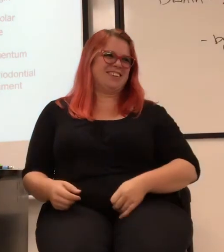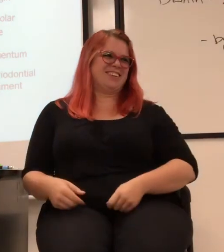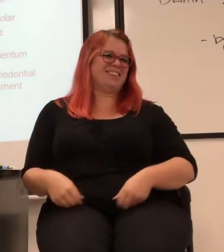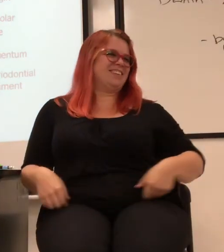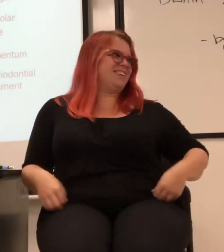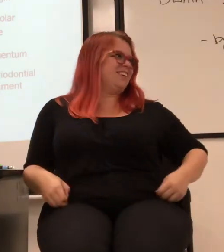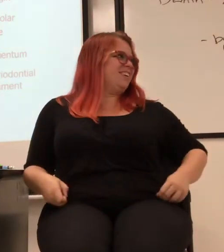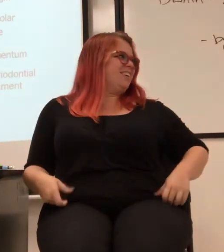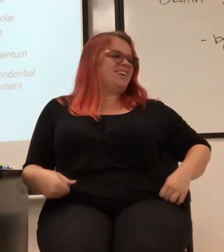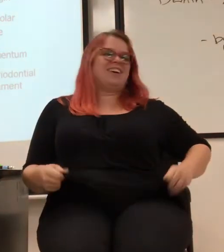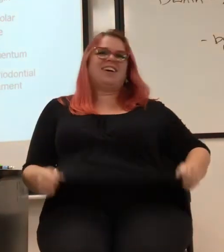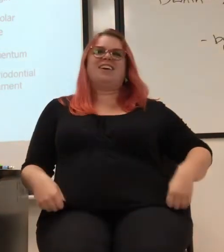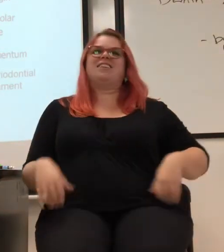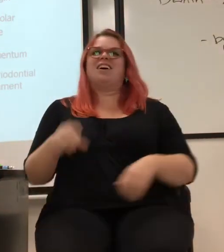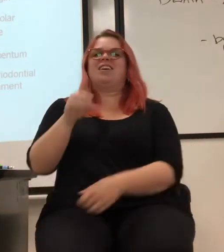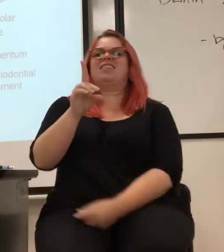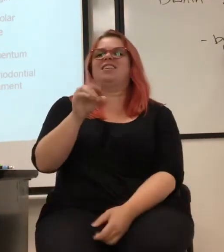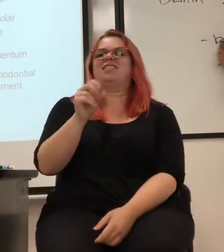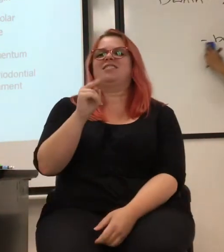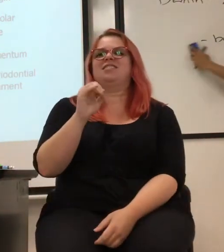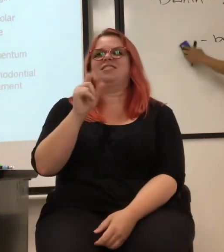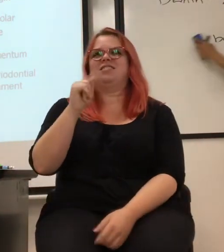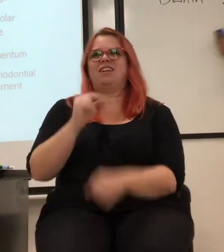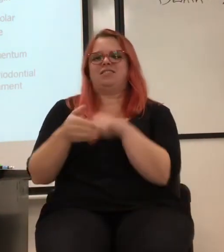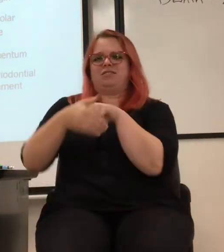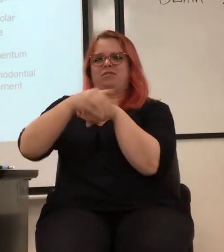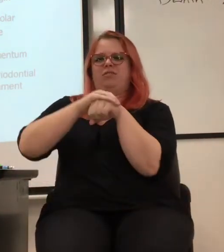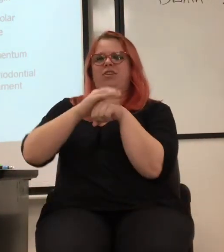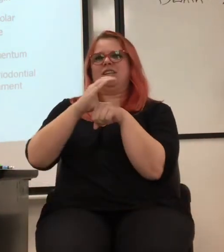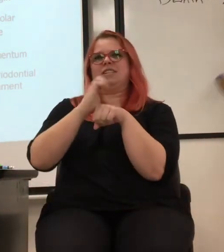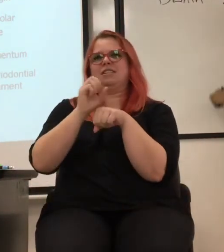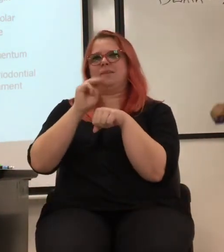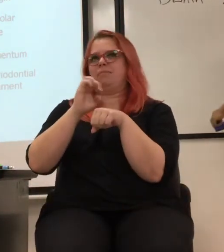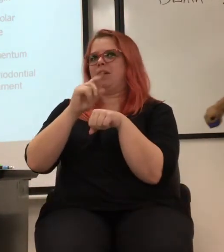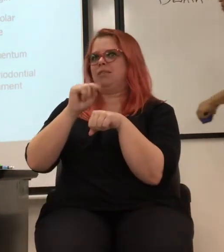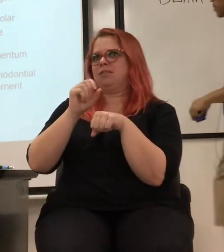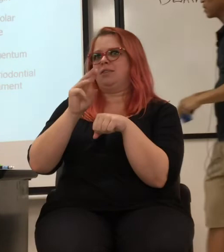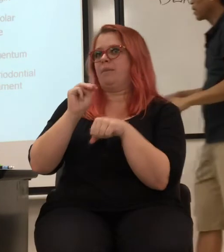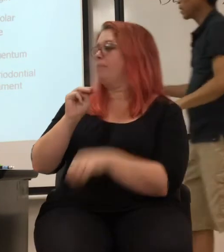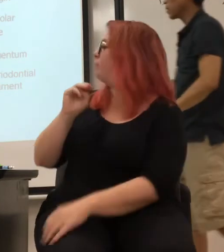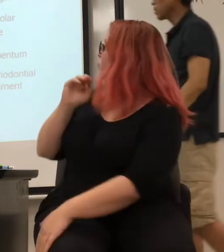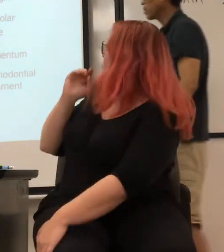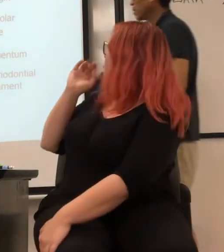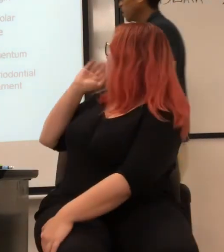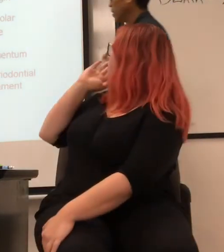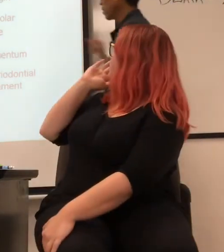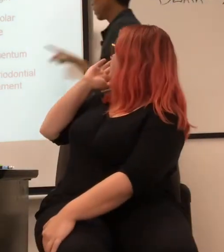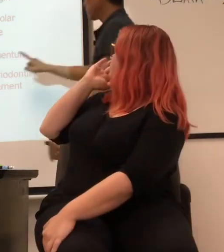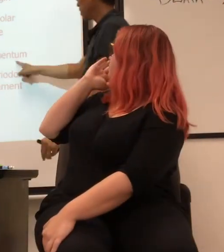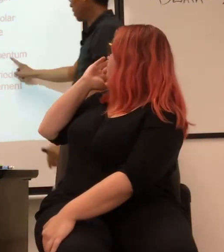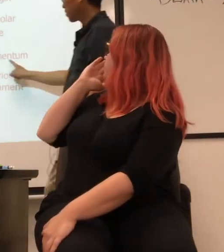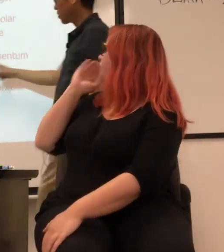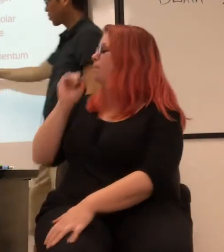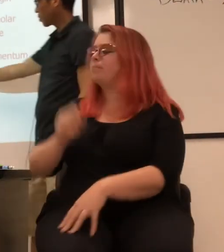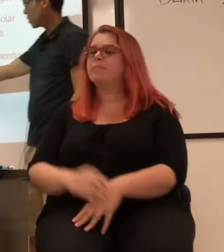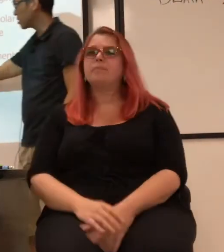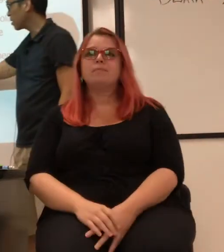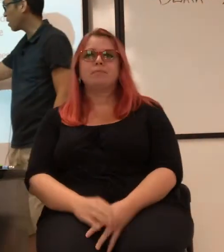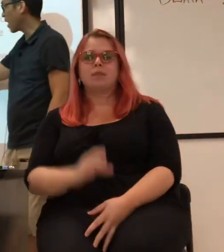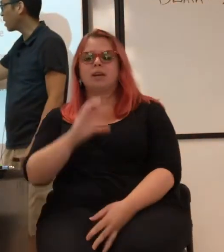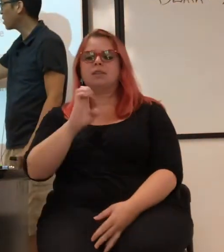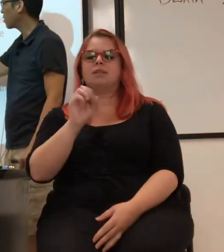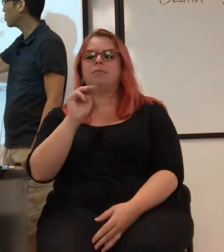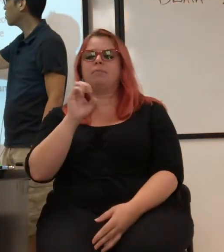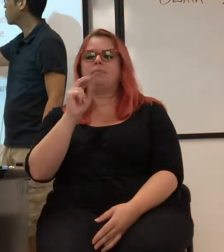Now, surrounding the dentin in the root is cementum. It's a very thin layer. There's the term.